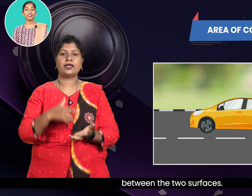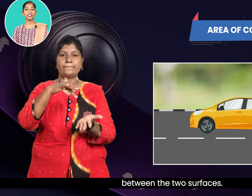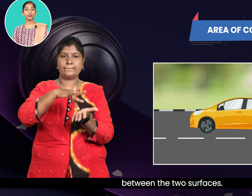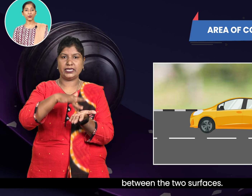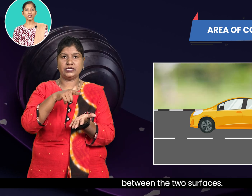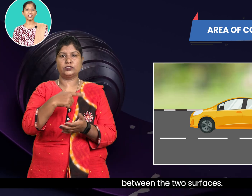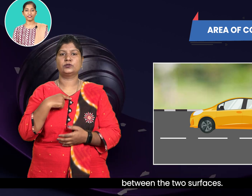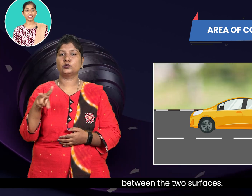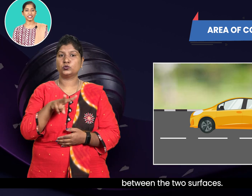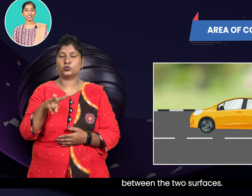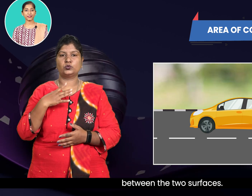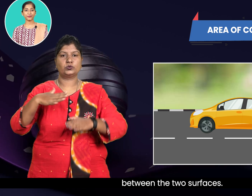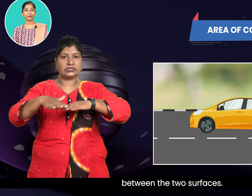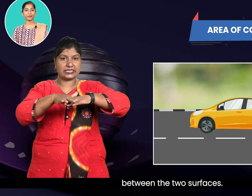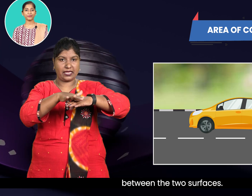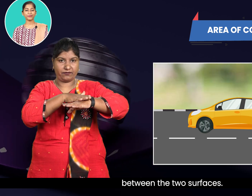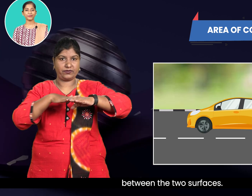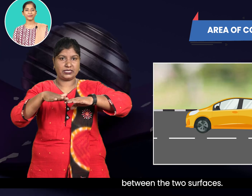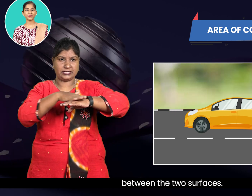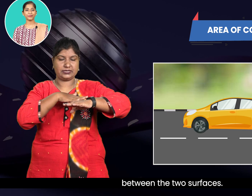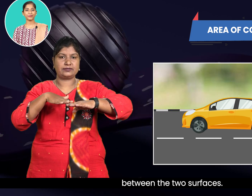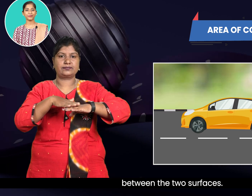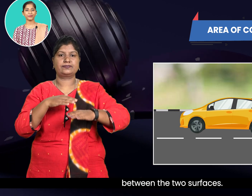between the two surfaces.